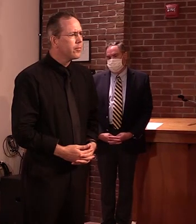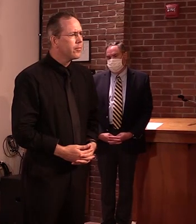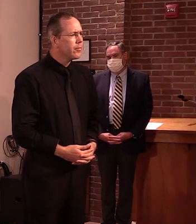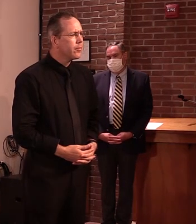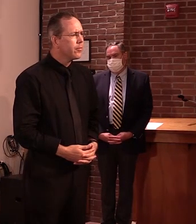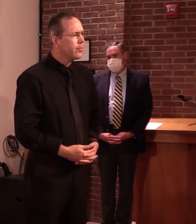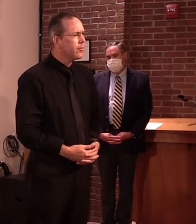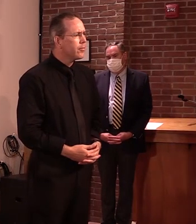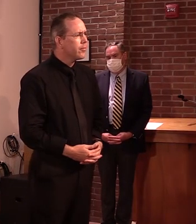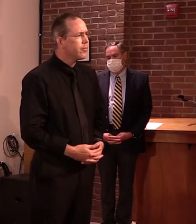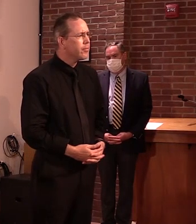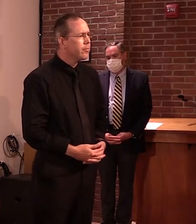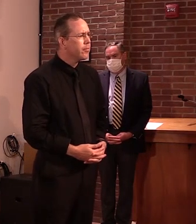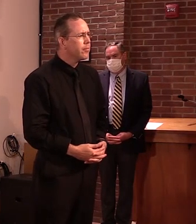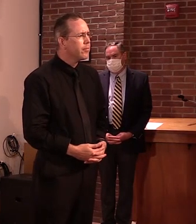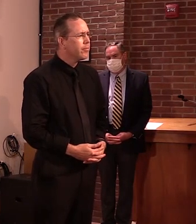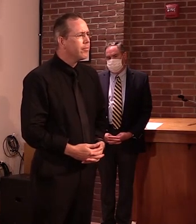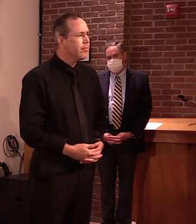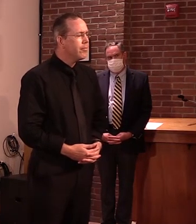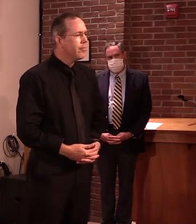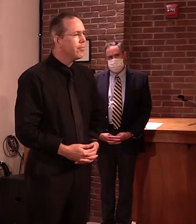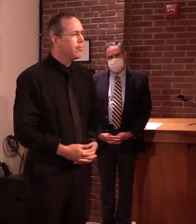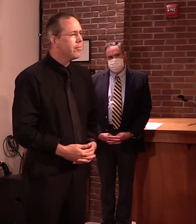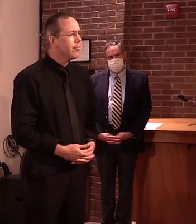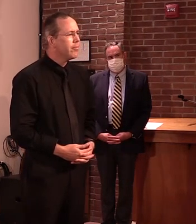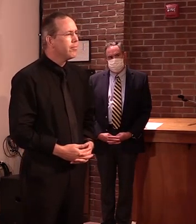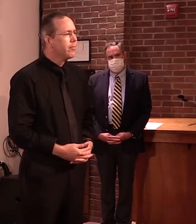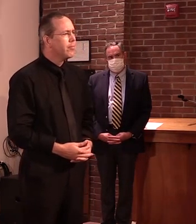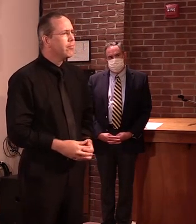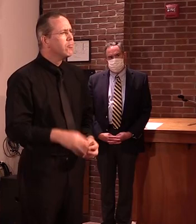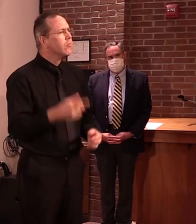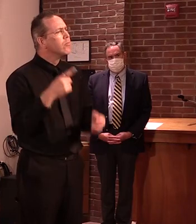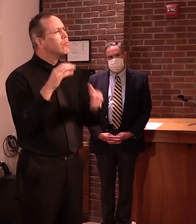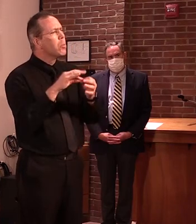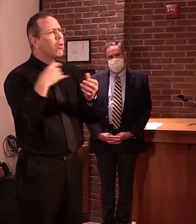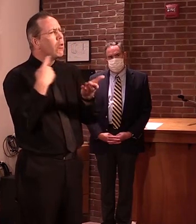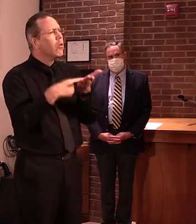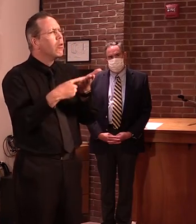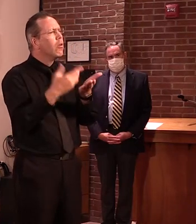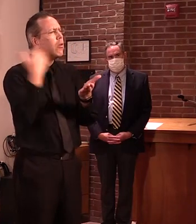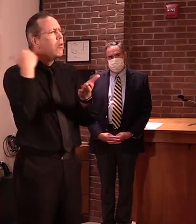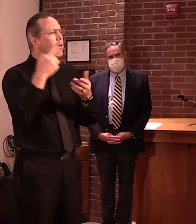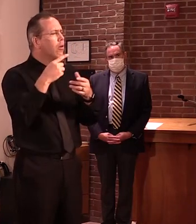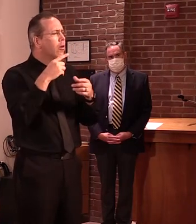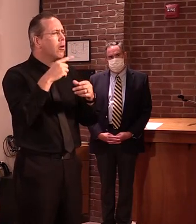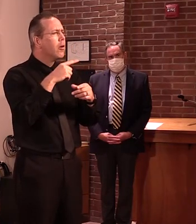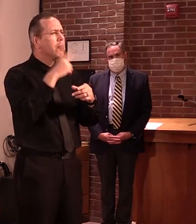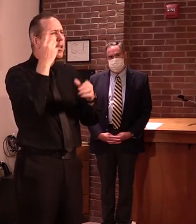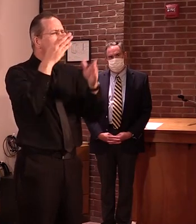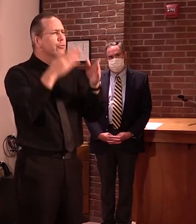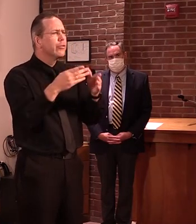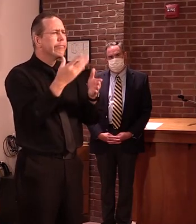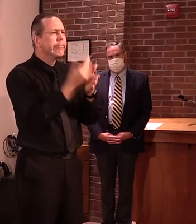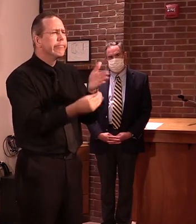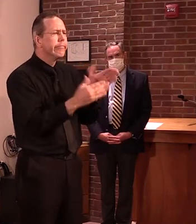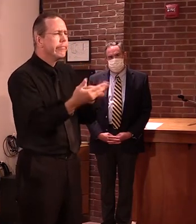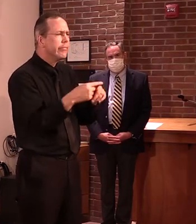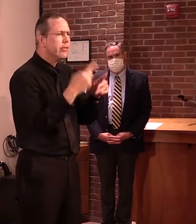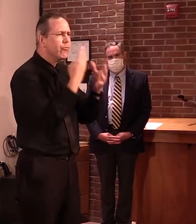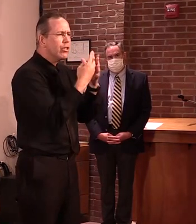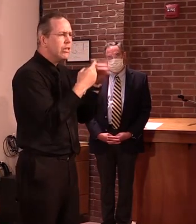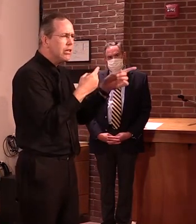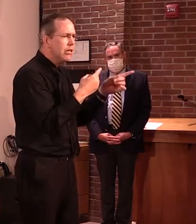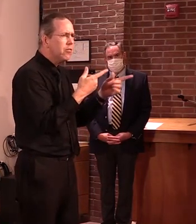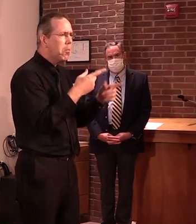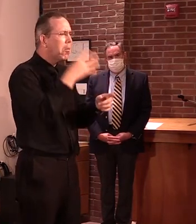3 miles away, we've heard that the new contractor might be rehiring people from